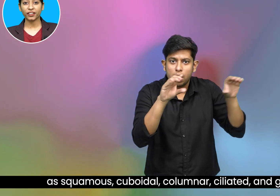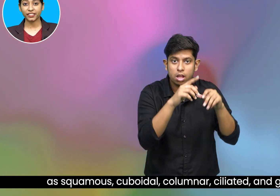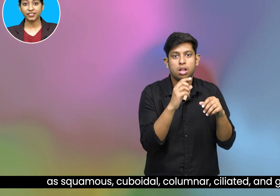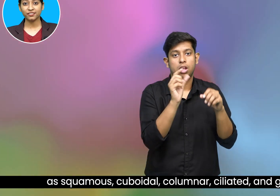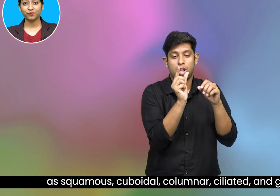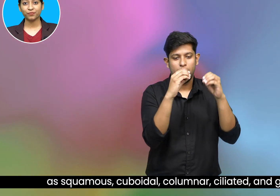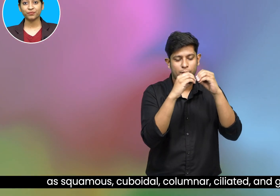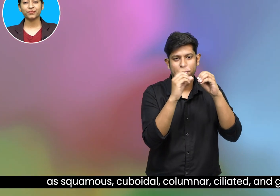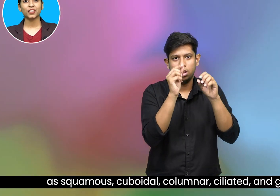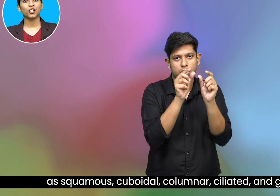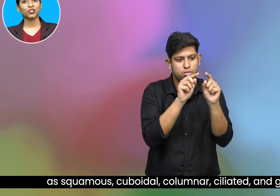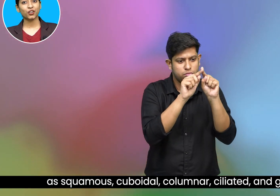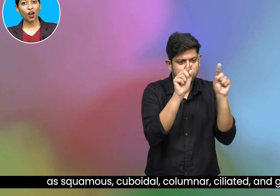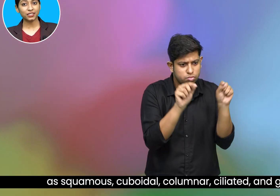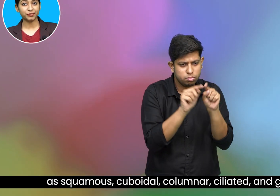cuboidal,